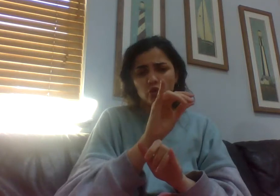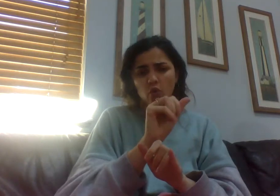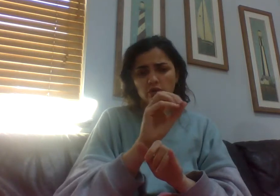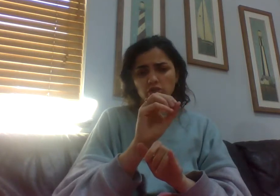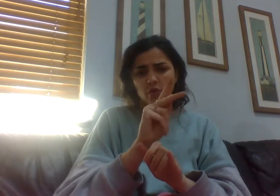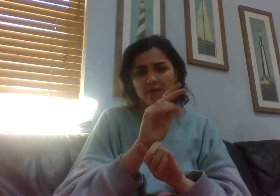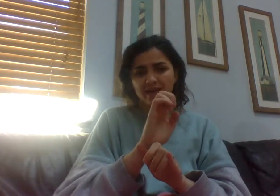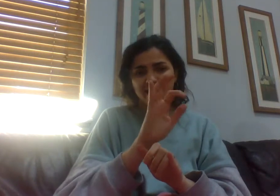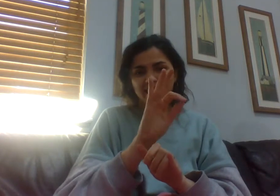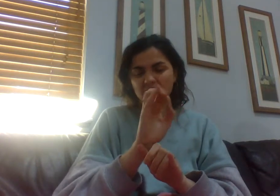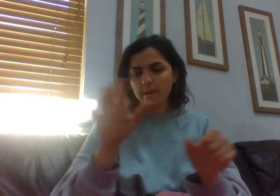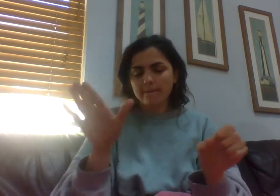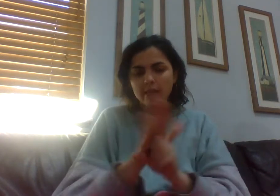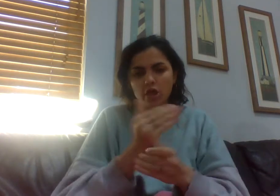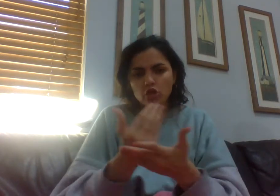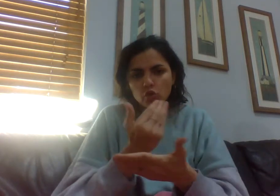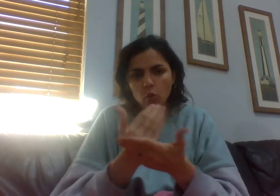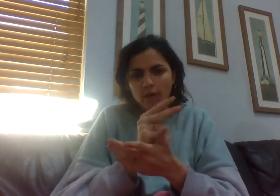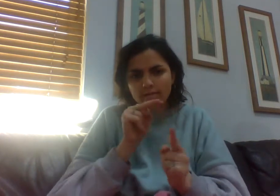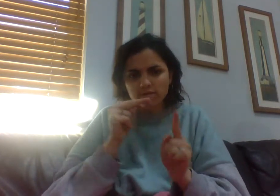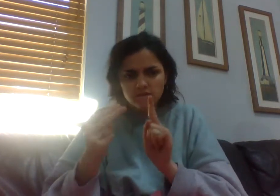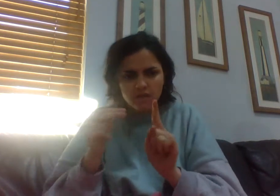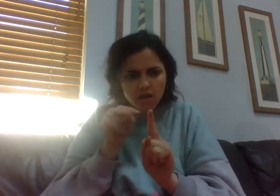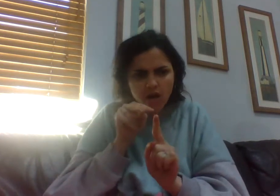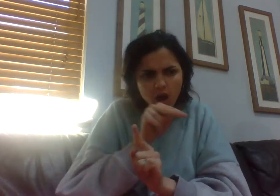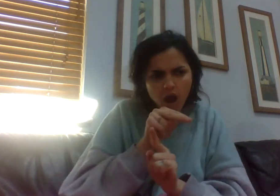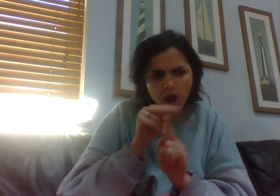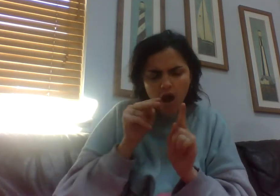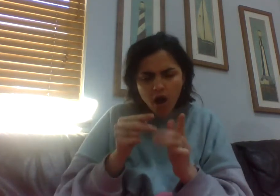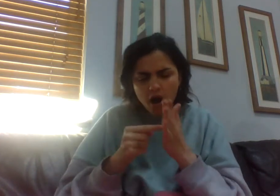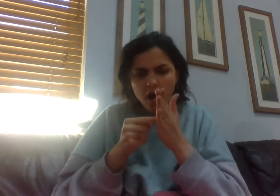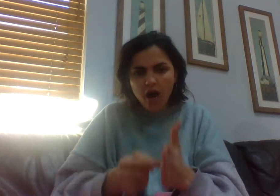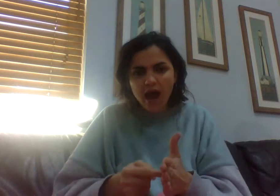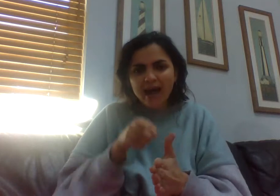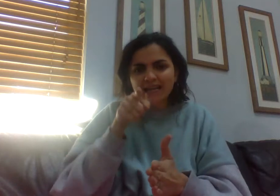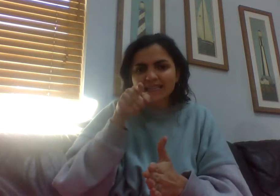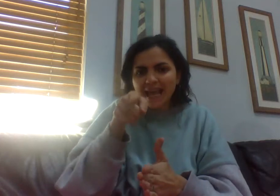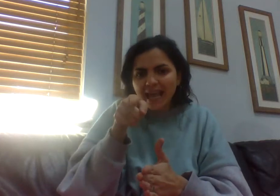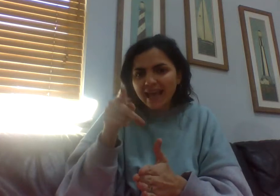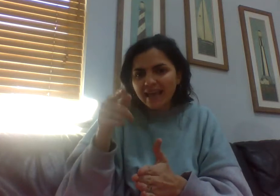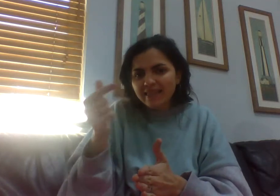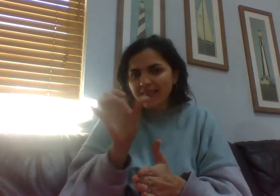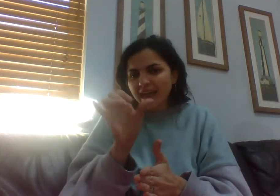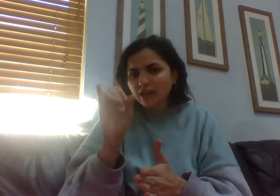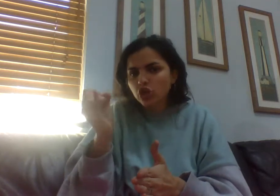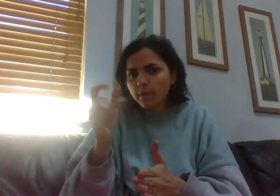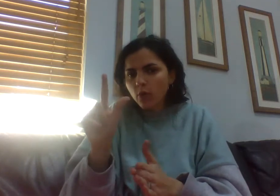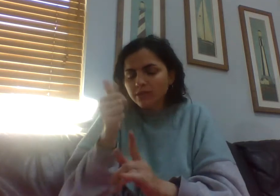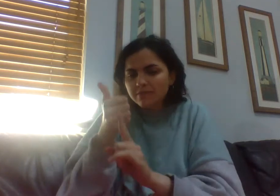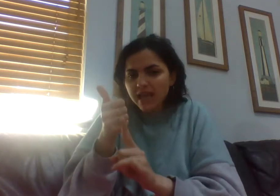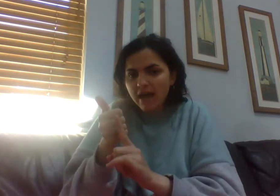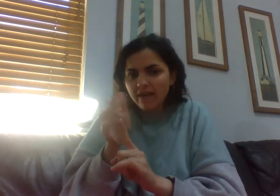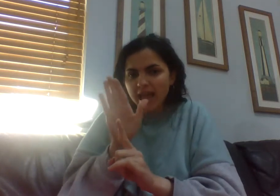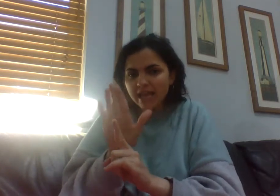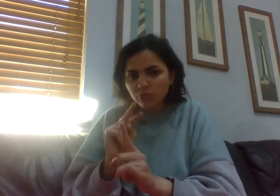them these scenes as he himself would have seen the city. But this is a very abstracted way of looking. Remember